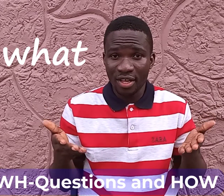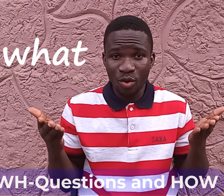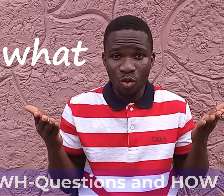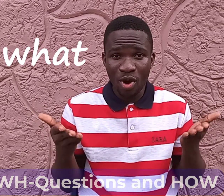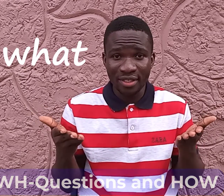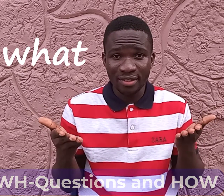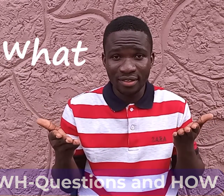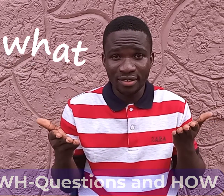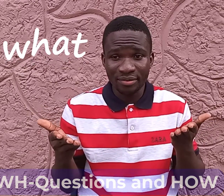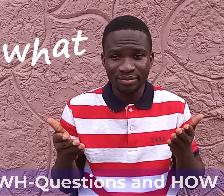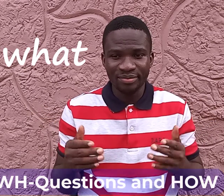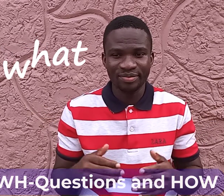what,